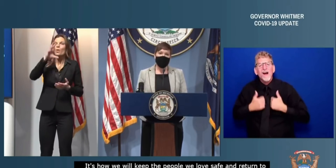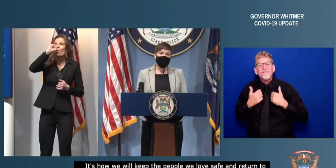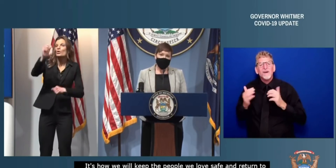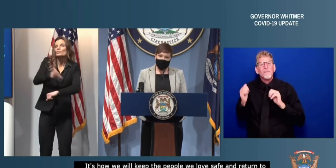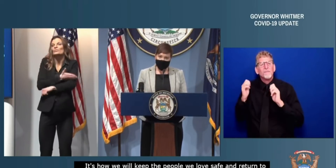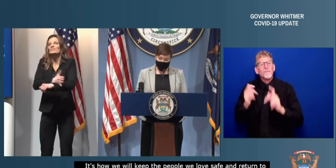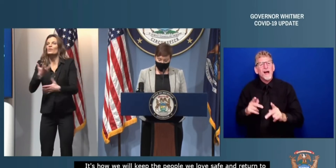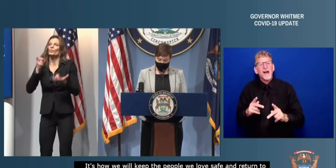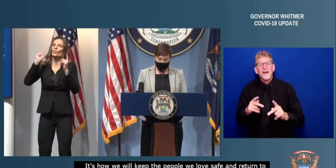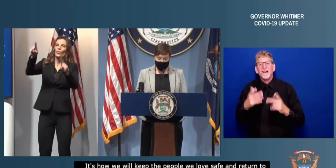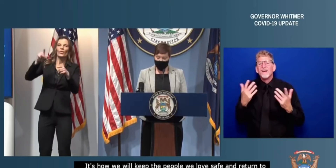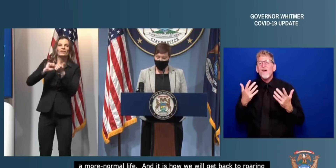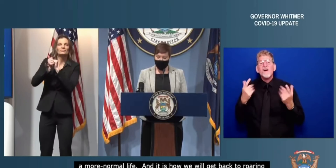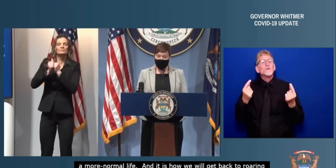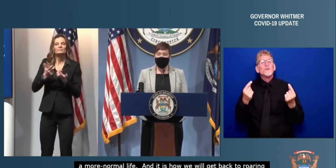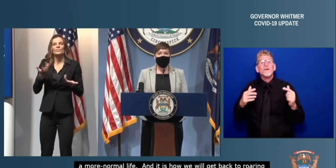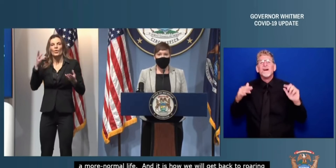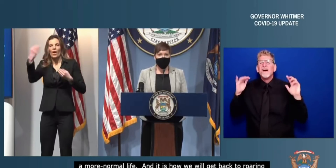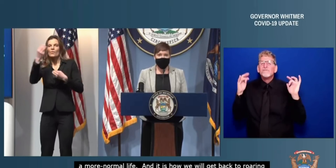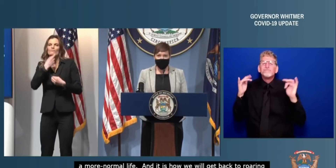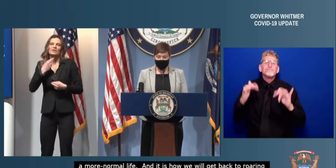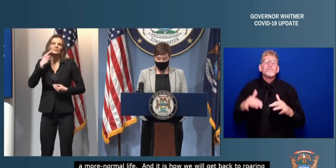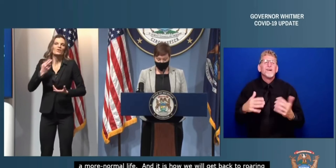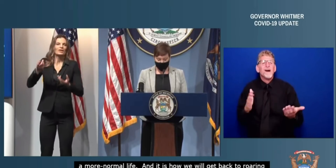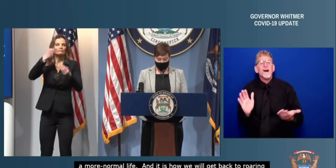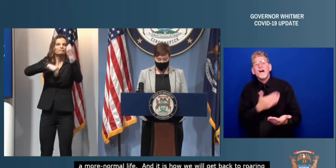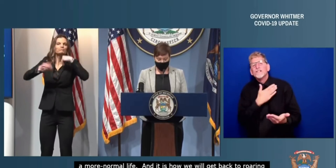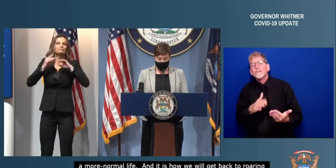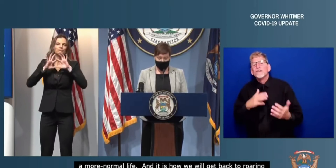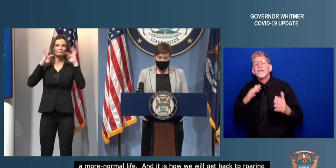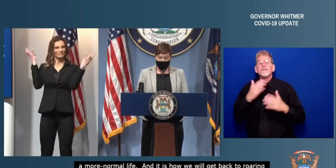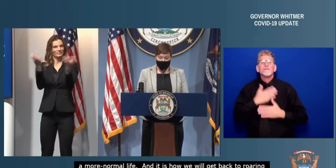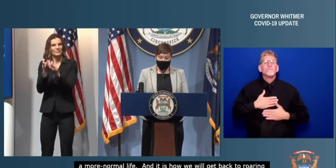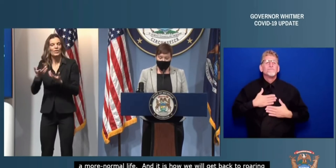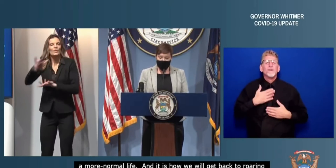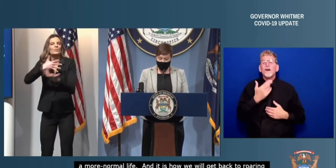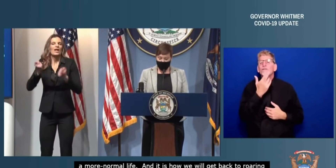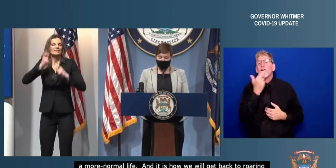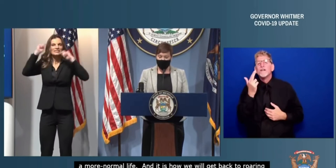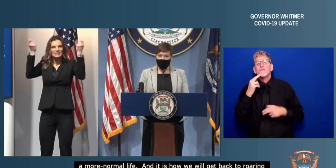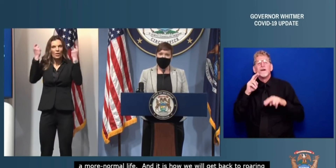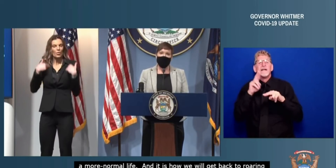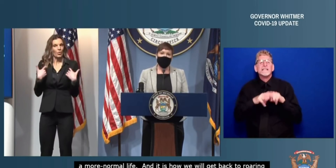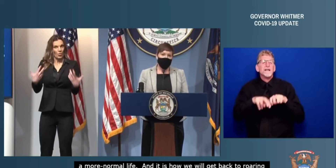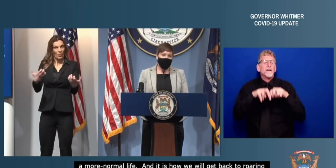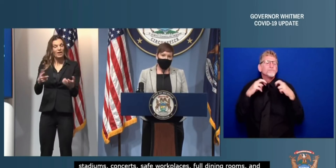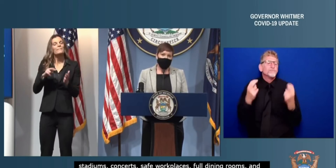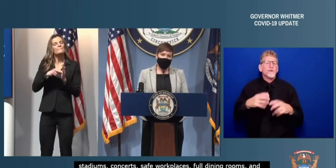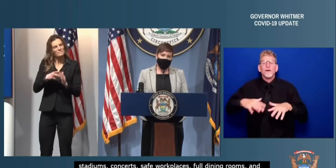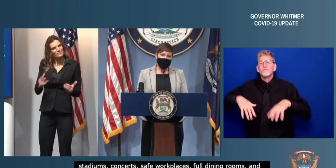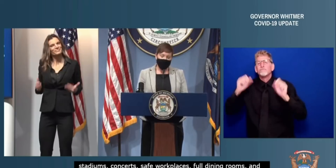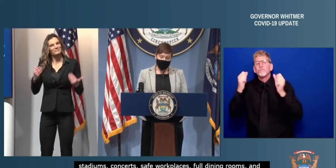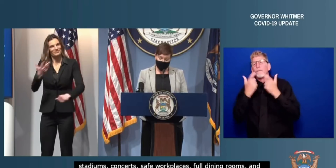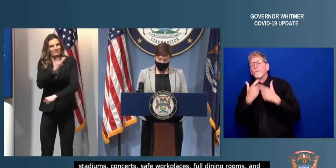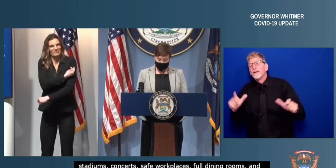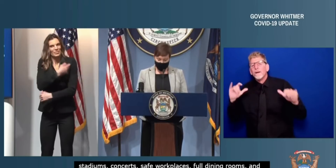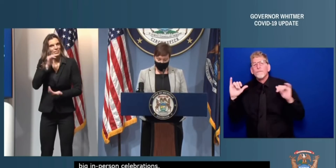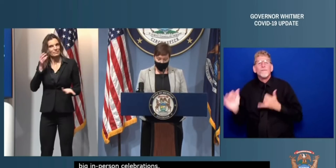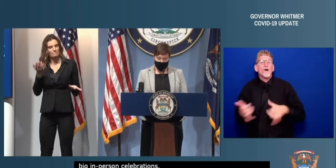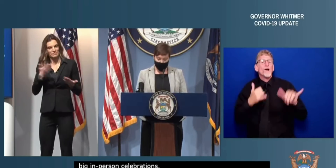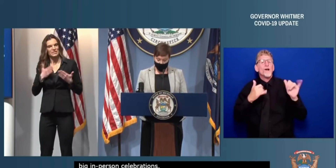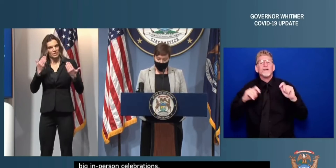safe workplaces, full dining rooms, and big in-person celebrations. Each of us has a reason that we choose to get